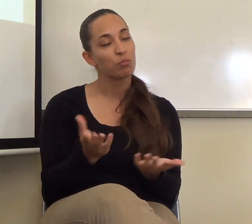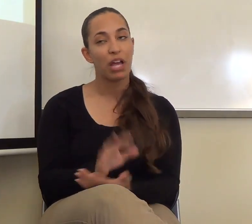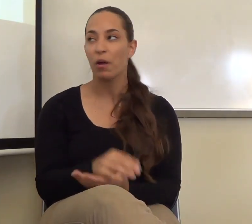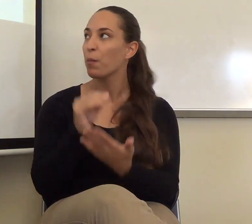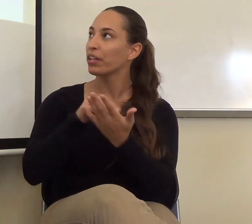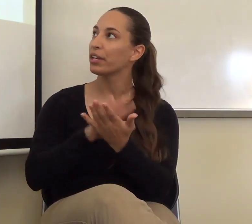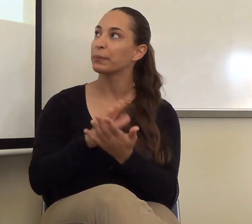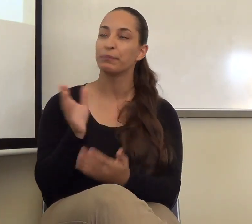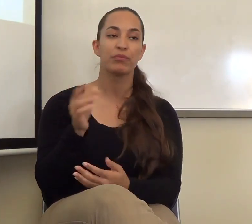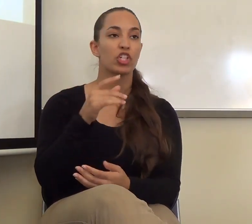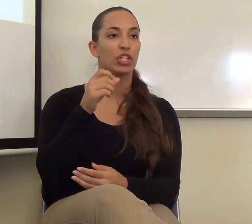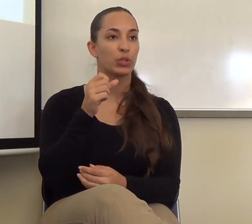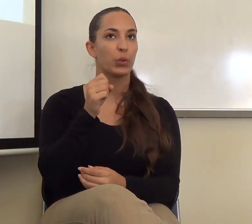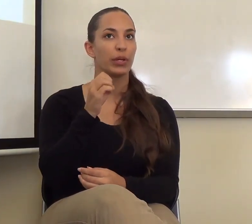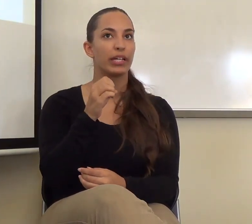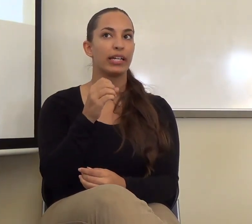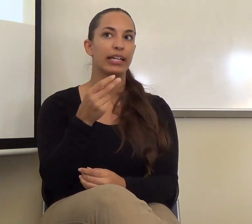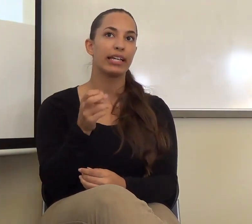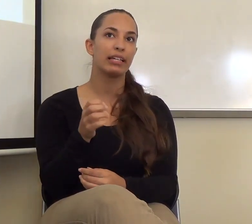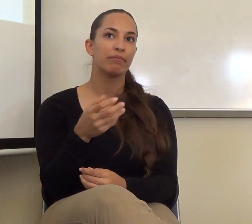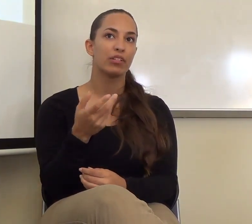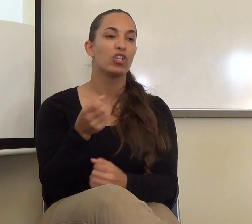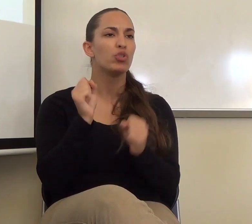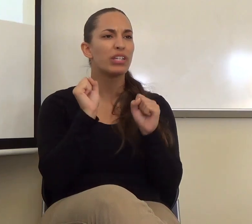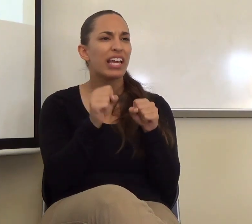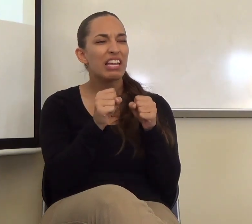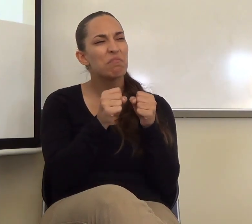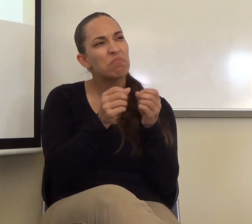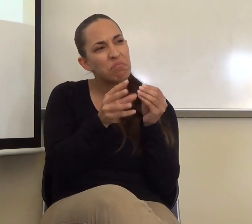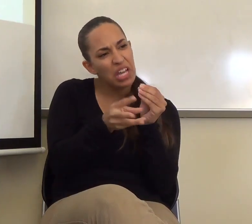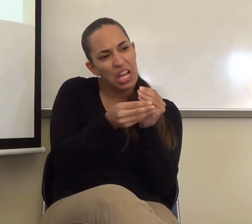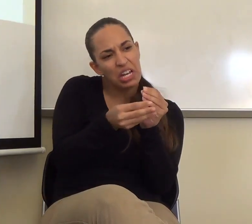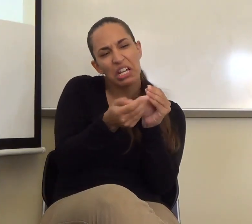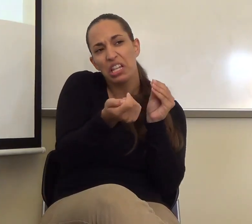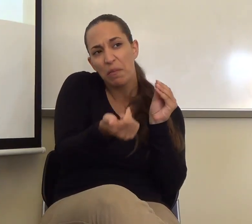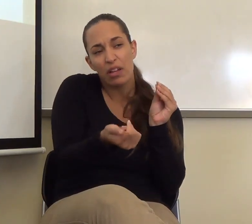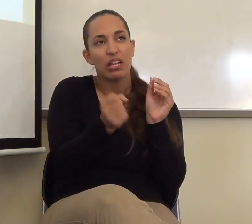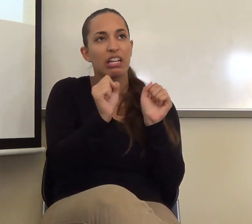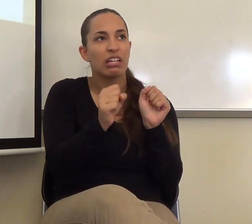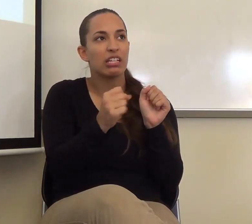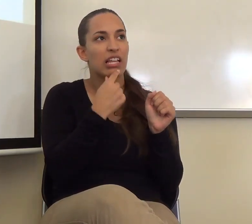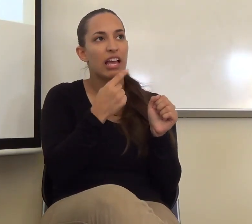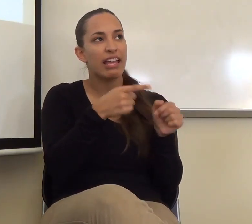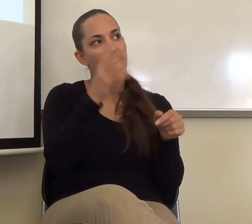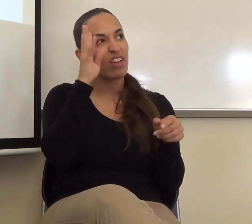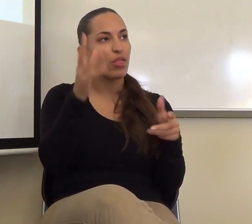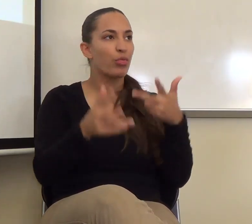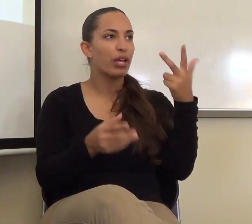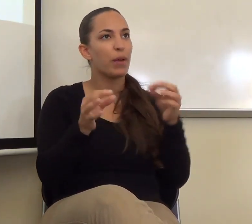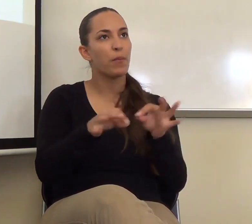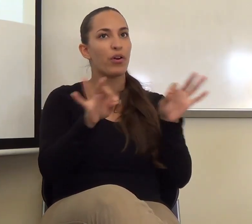there. He invented, you know, you can embellish that. He invented 3 important electrical